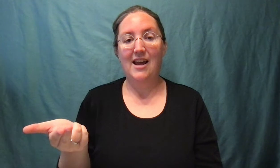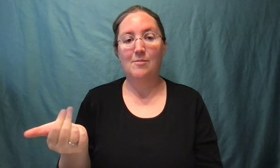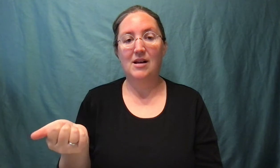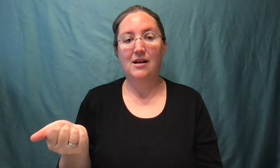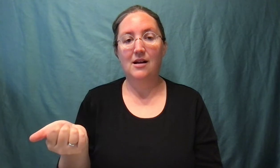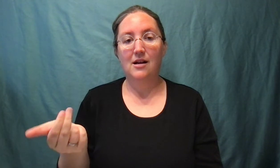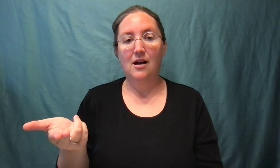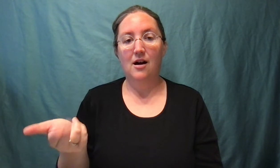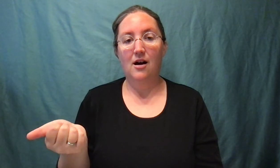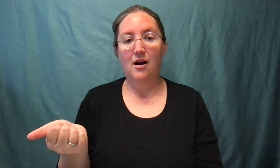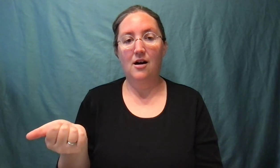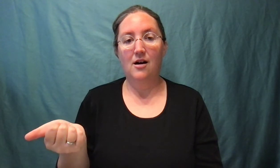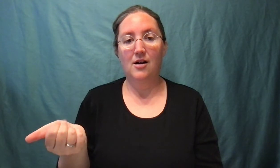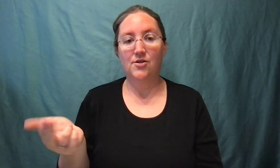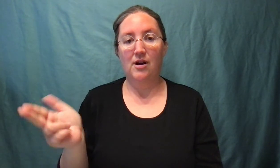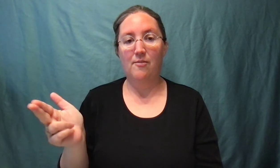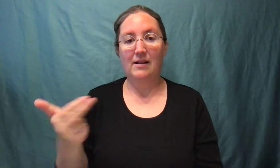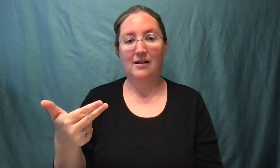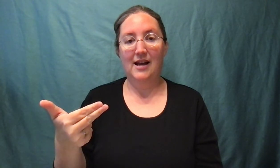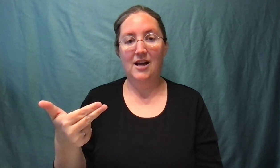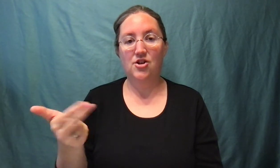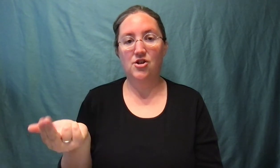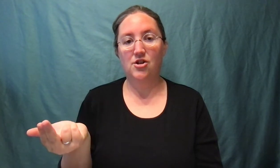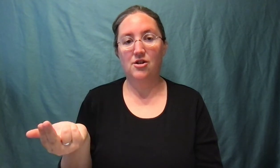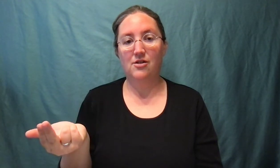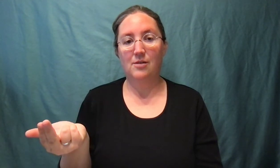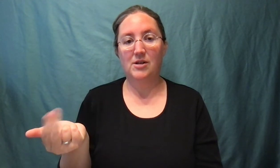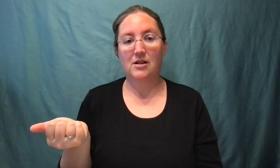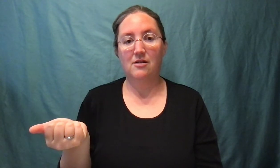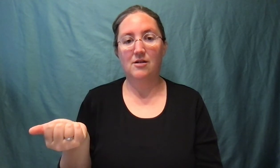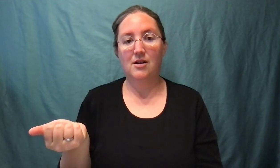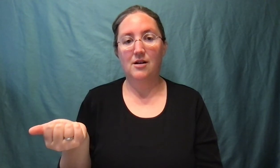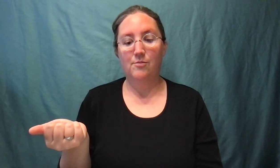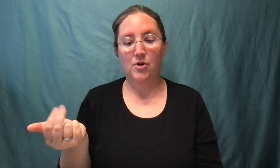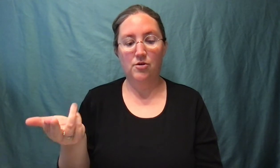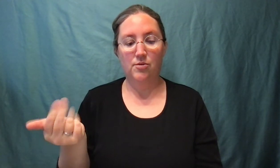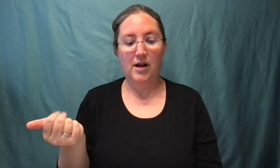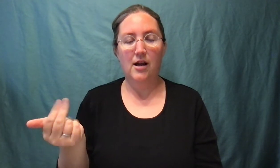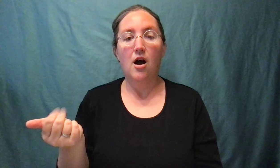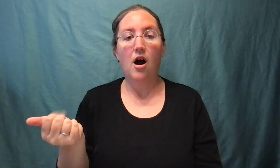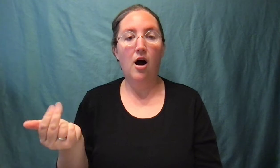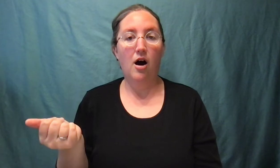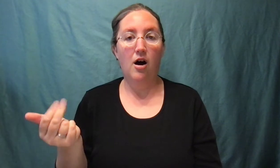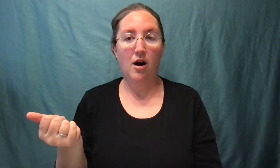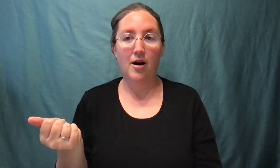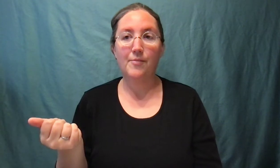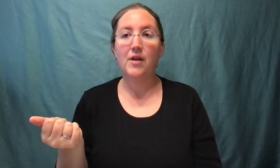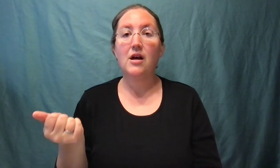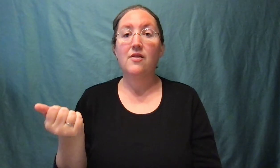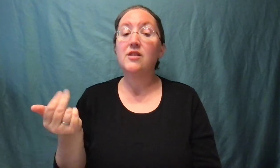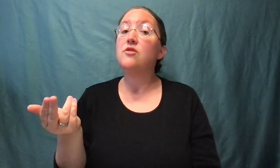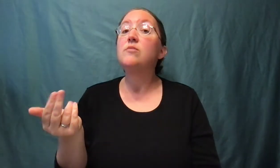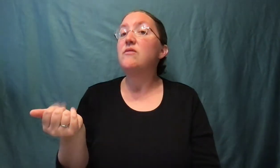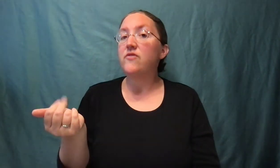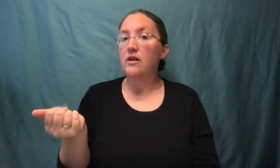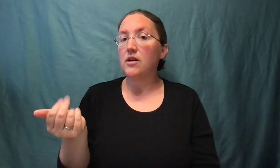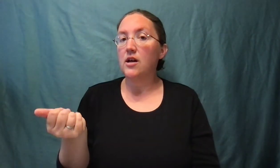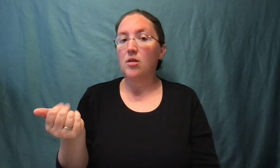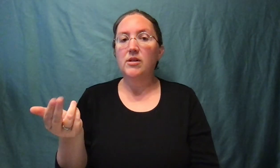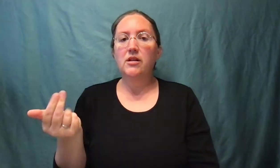minute. Ha-ha. So I have my little H upside down, goes to an A. Ha-ha-ha. This used to be very commonly